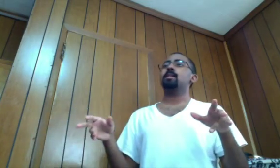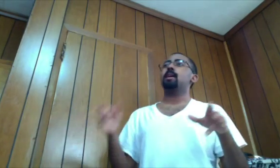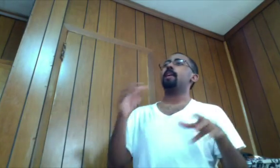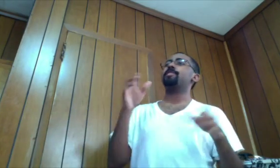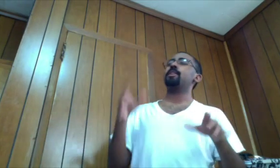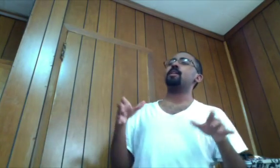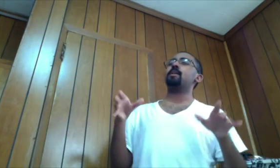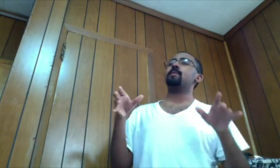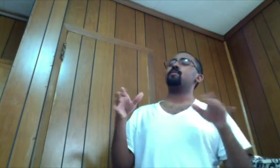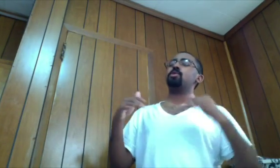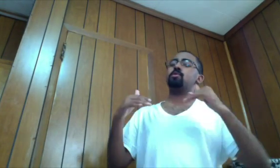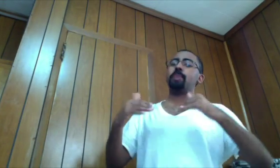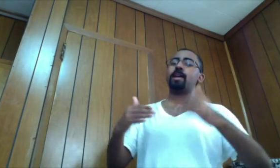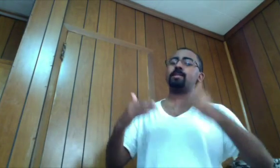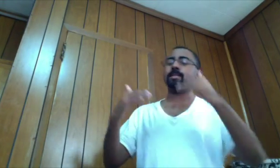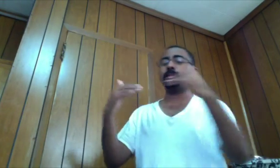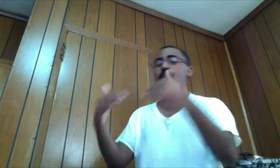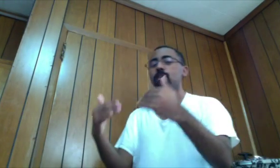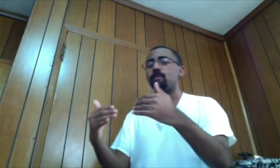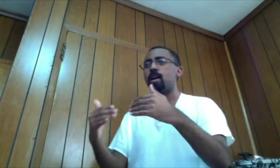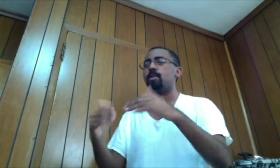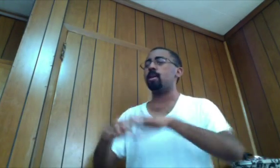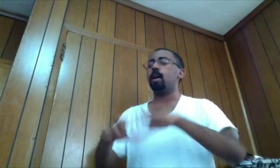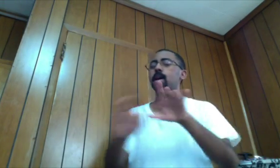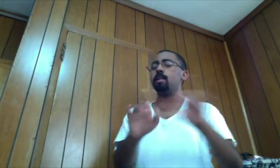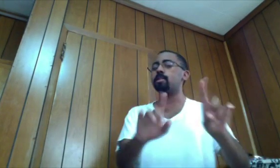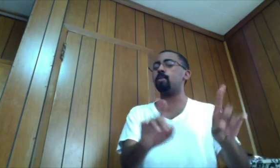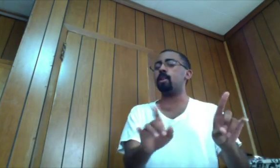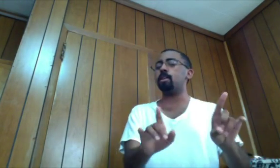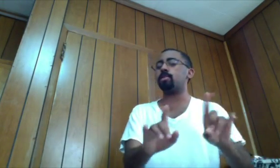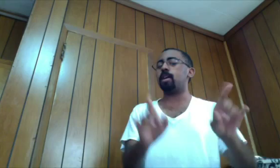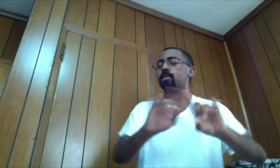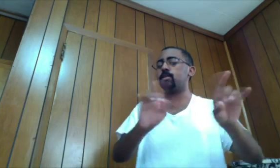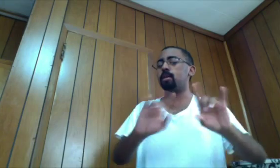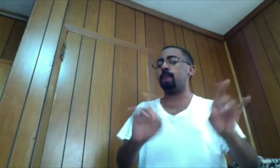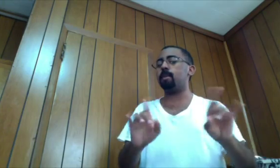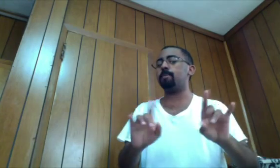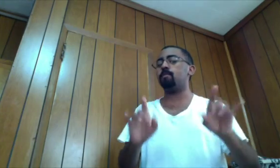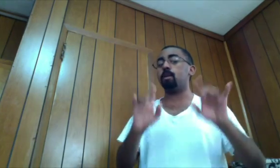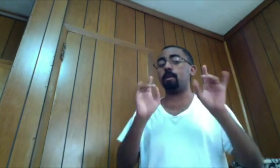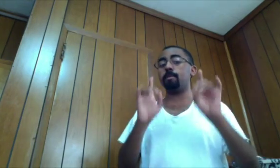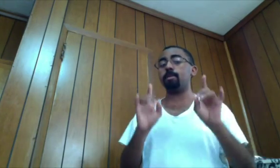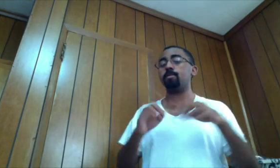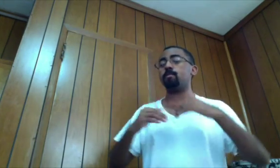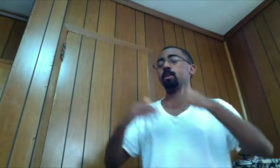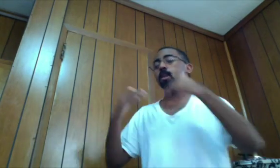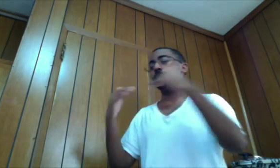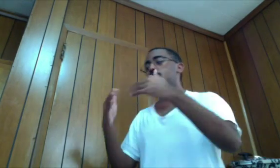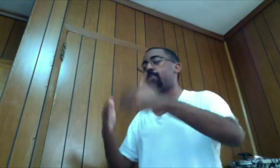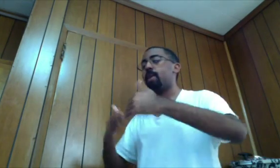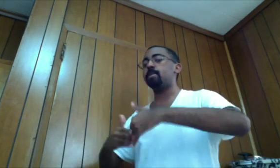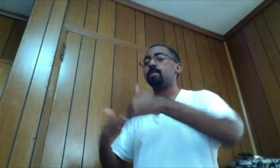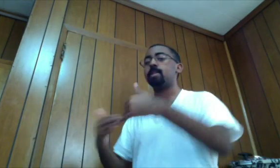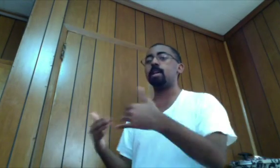I think once you pass the second round, this is where I lost track, so I may be wrong. I may be seriously wrong. Once you pass the second